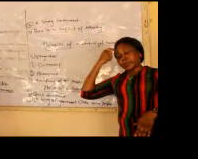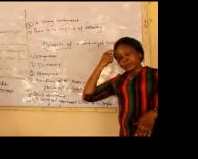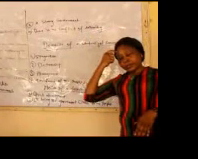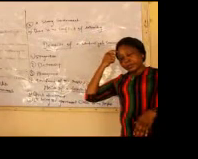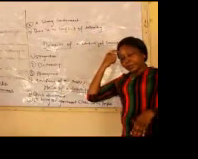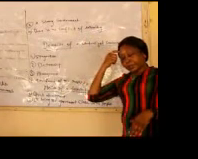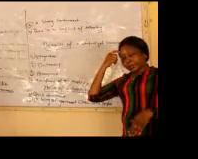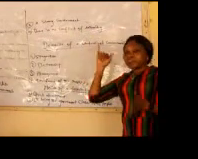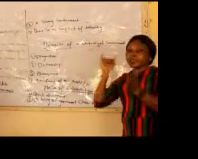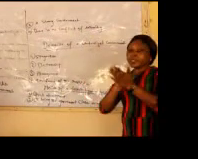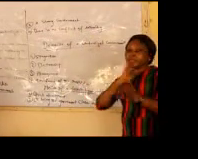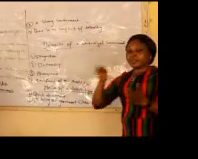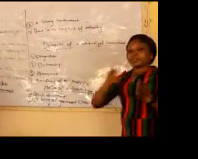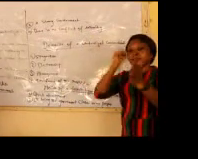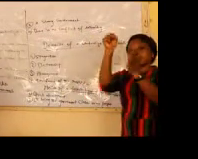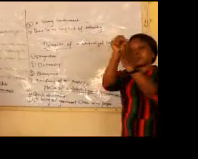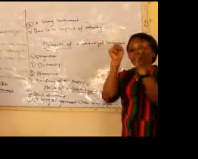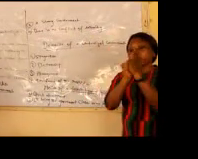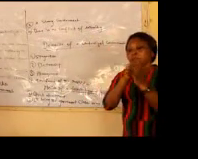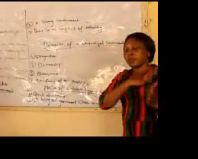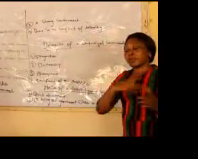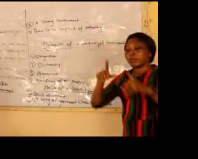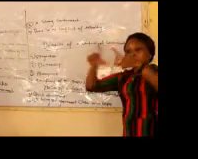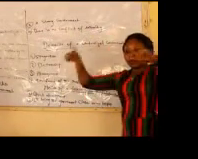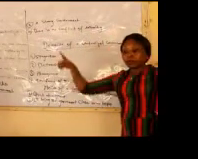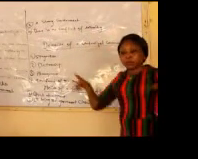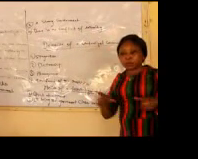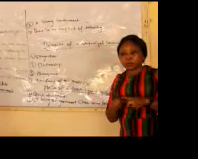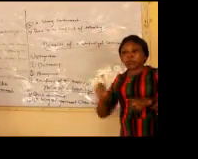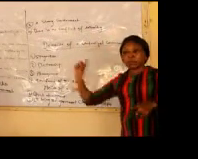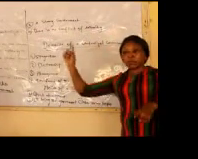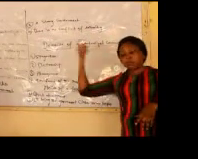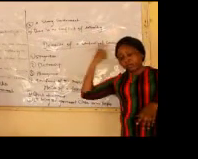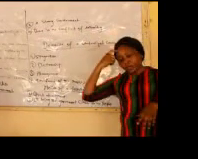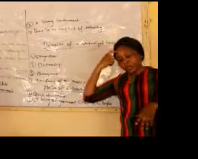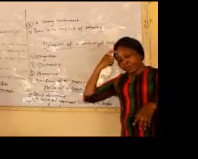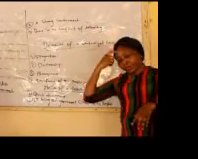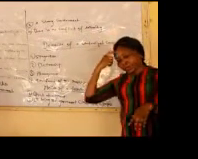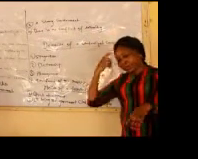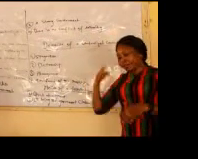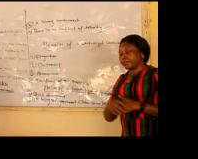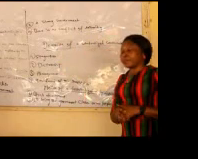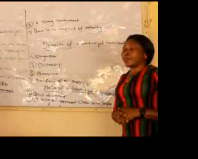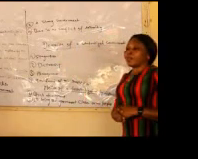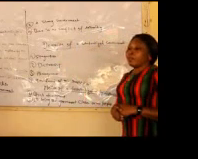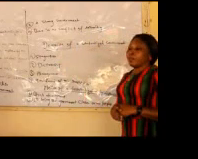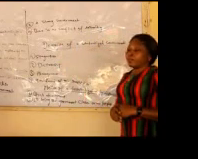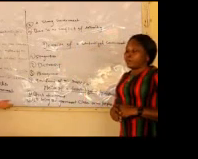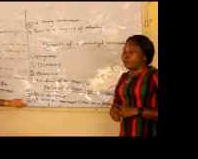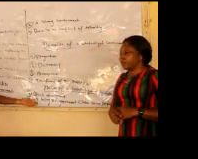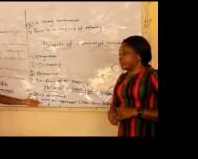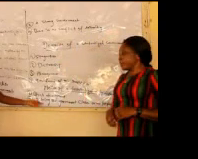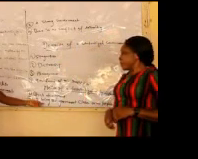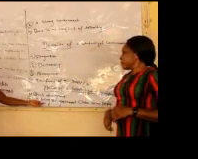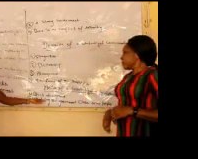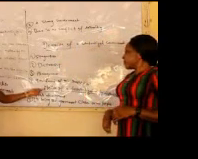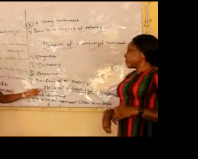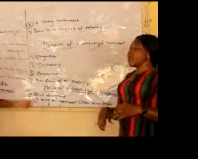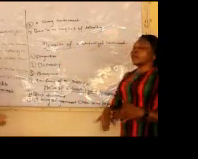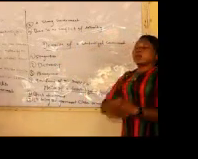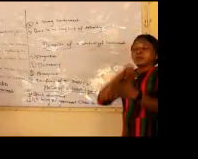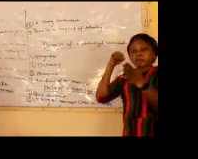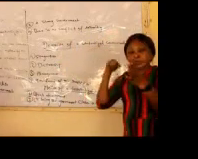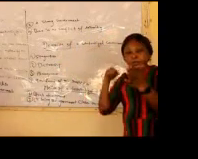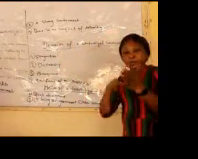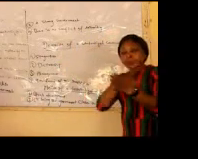the local government. And then the local government is a government at the grassroots level. So you can see that this system